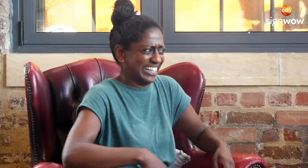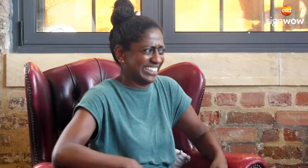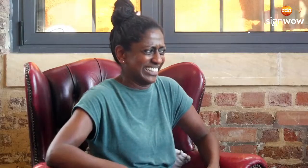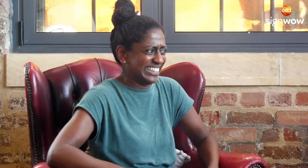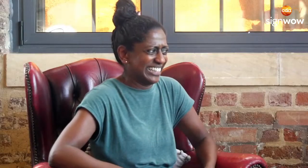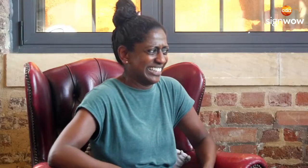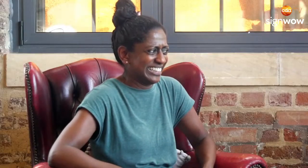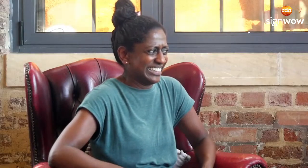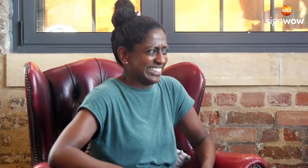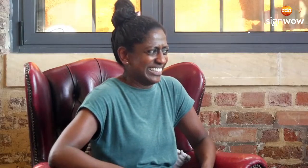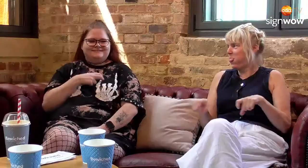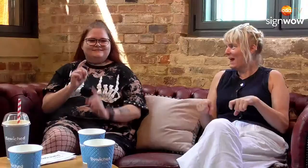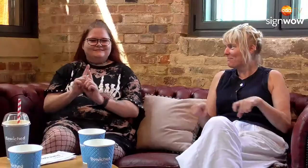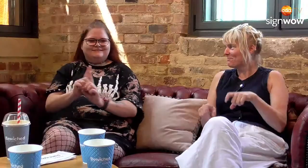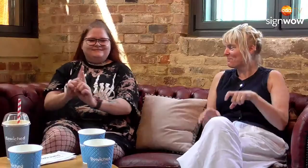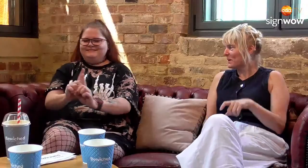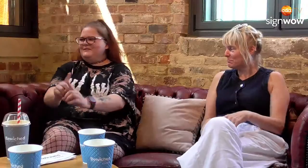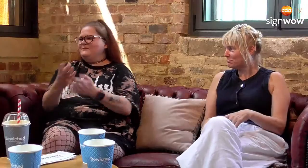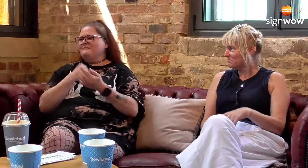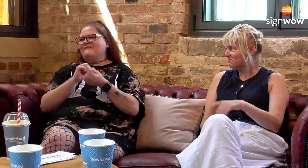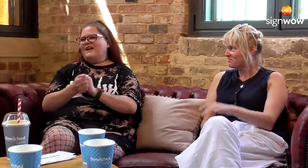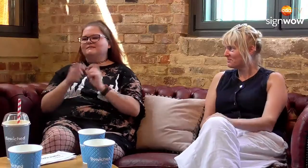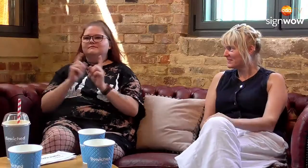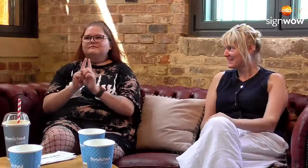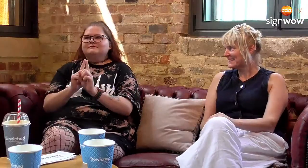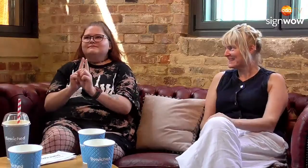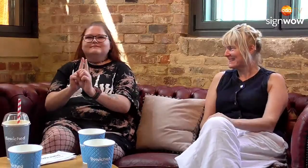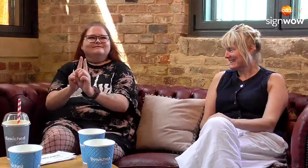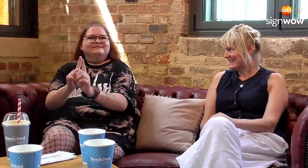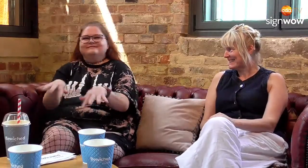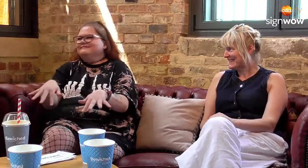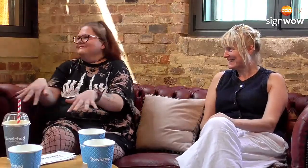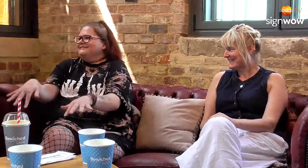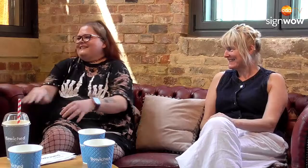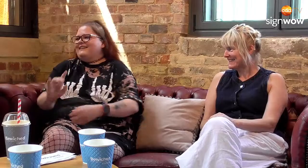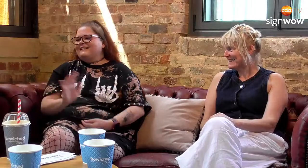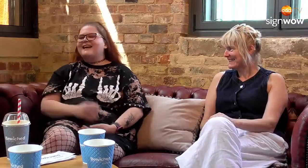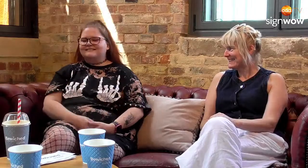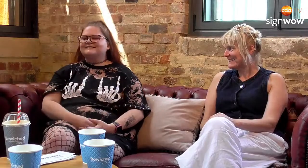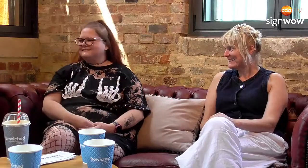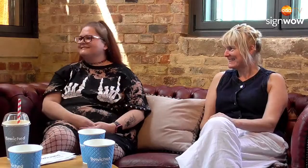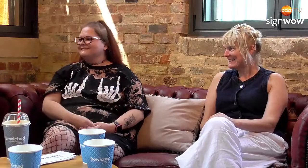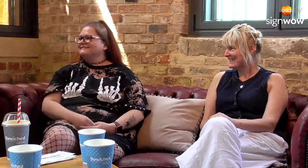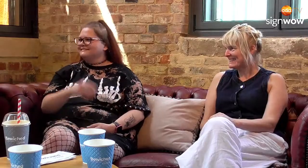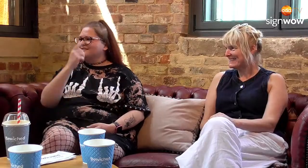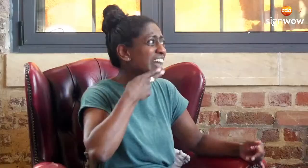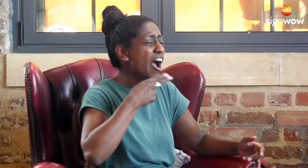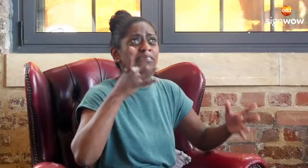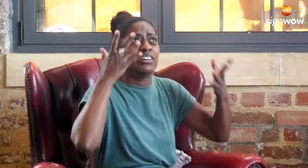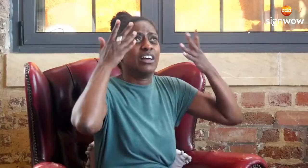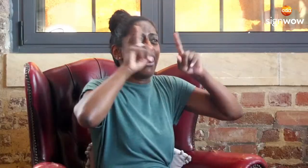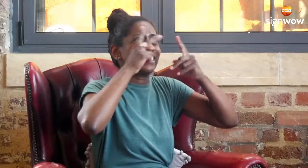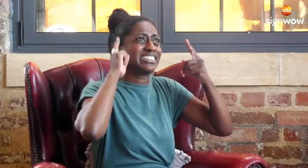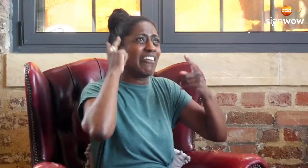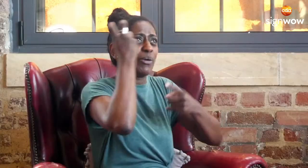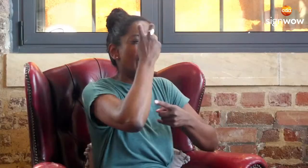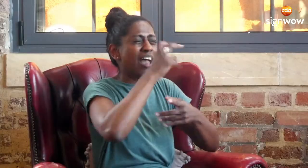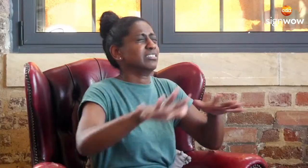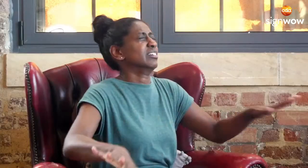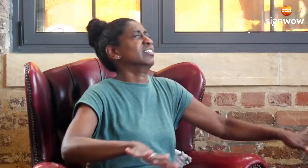a I'd be scary terrified. secret. I went with my friends and I was quite scared, to be honest. We were just sort of following each other in a line. The